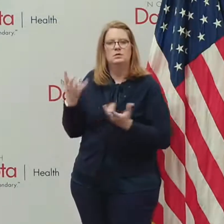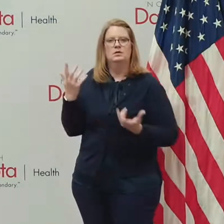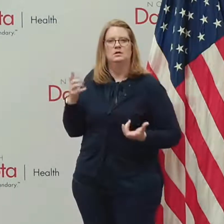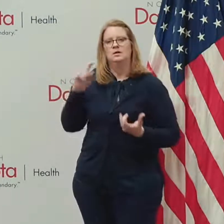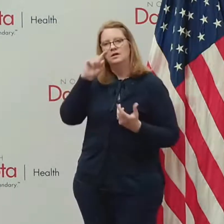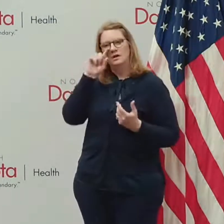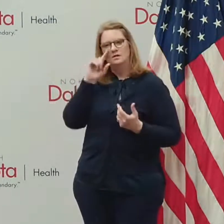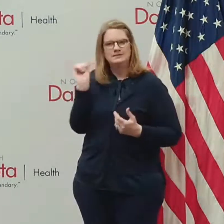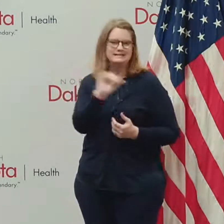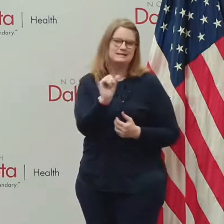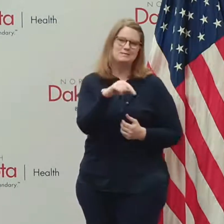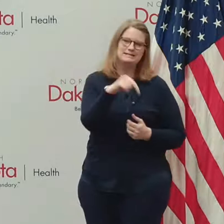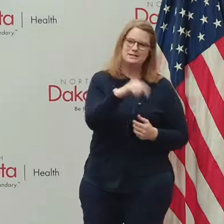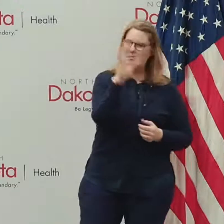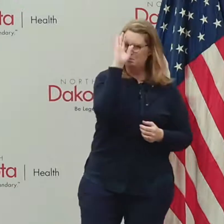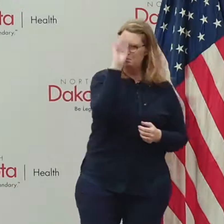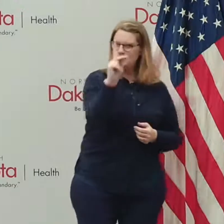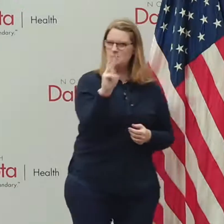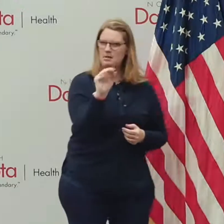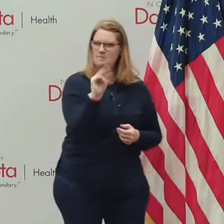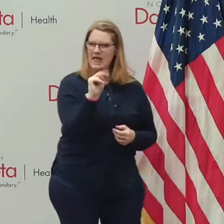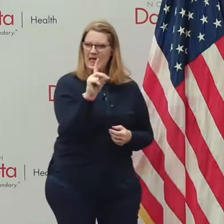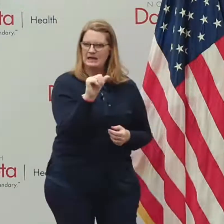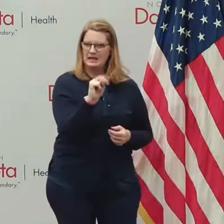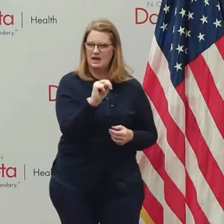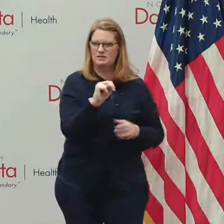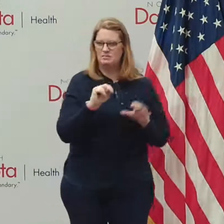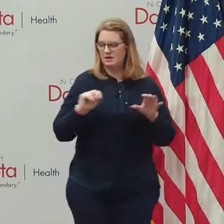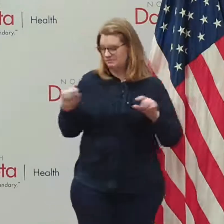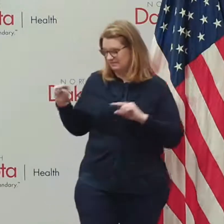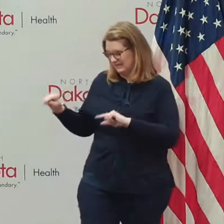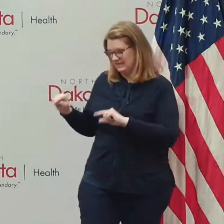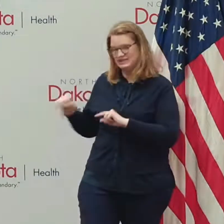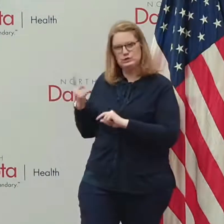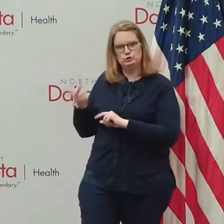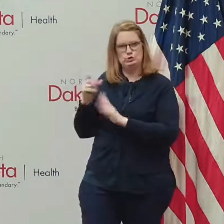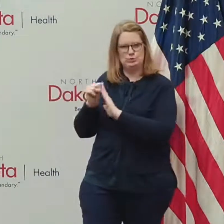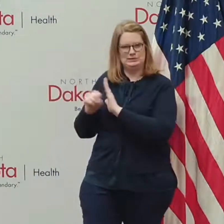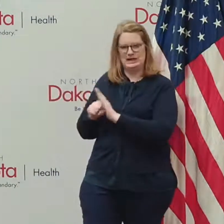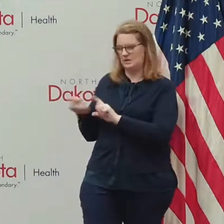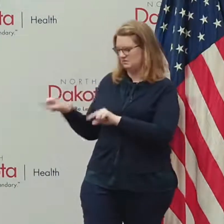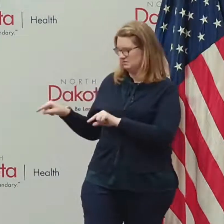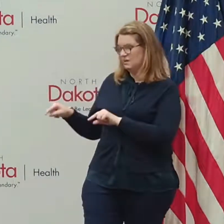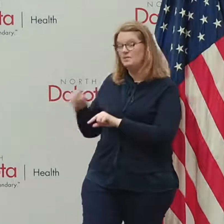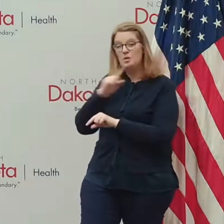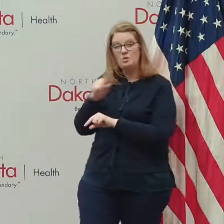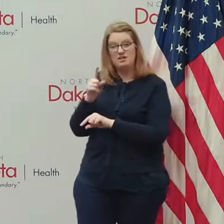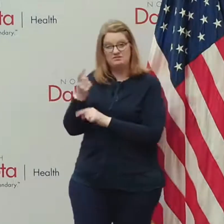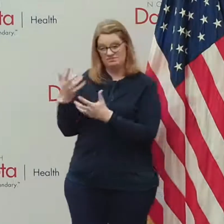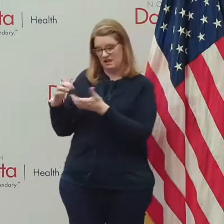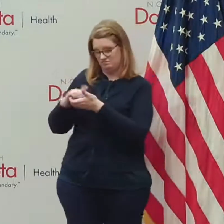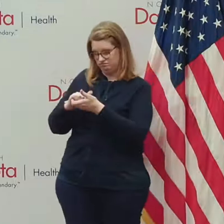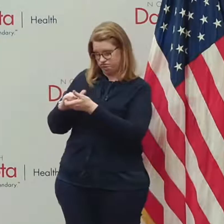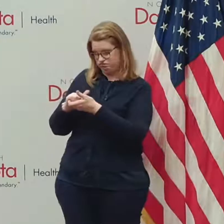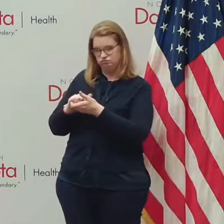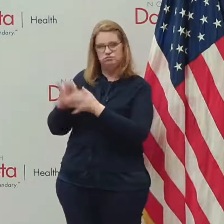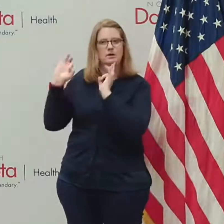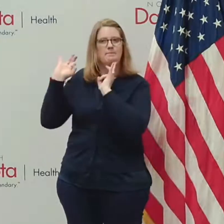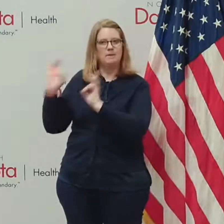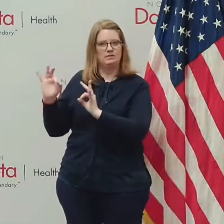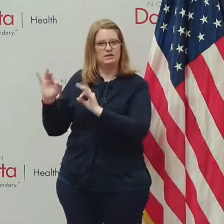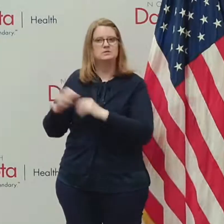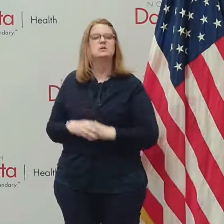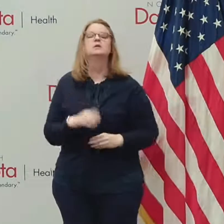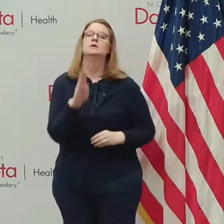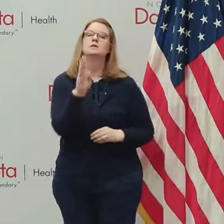in Bismarck-Mandan, but dealing with the complexity of two states, it's great to have that collaboration with Minnesota. The Buy